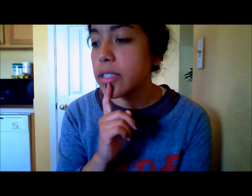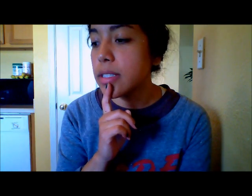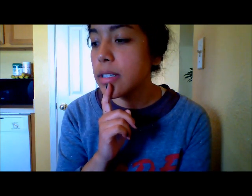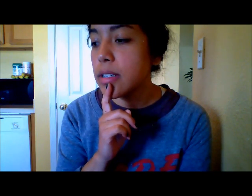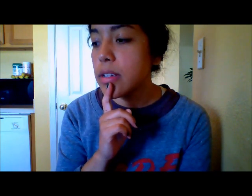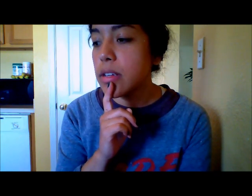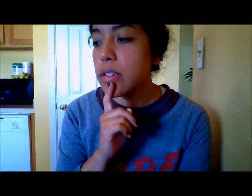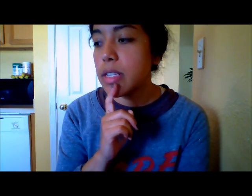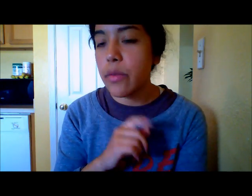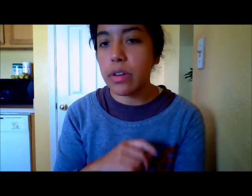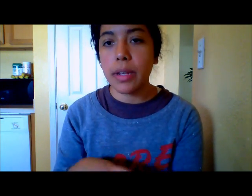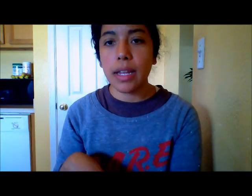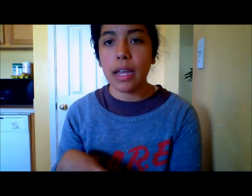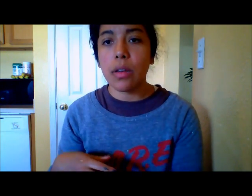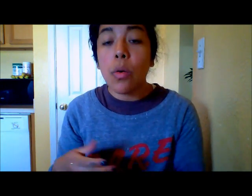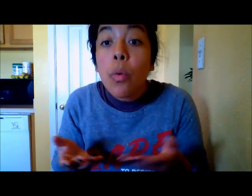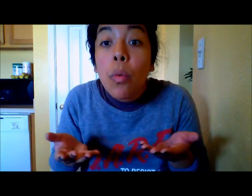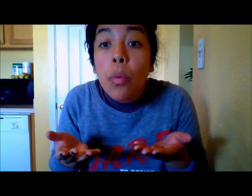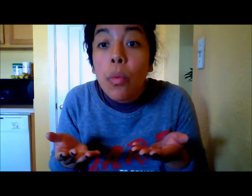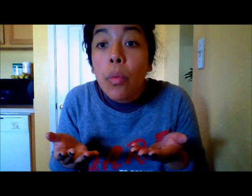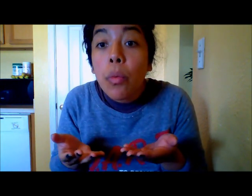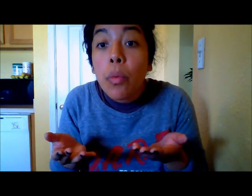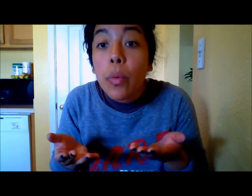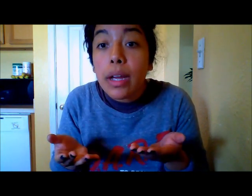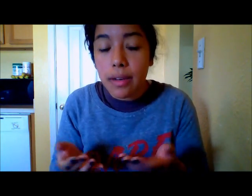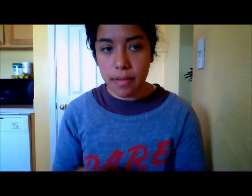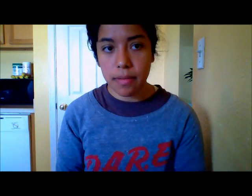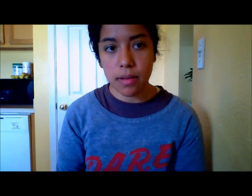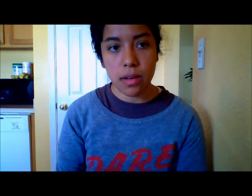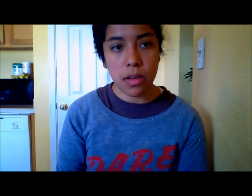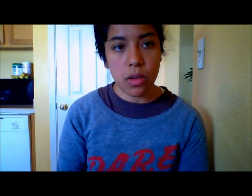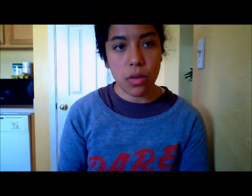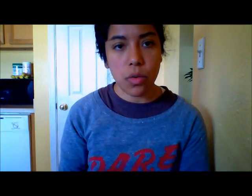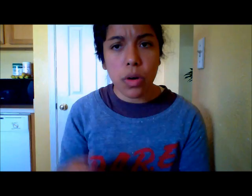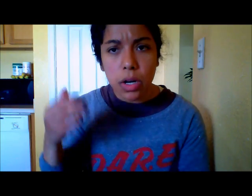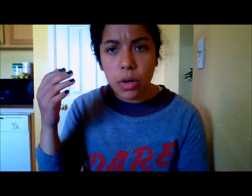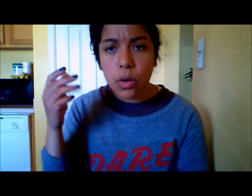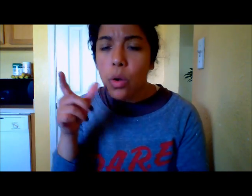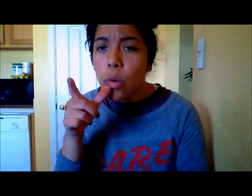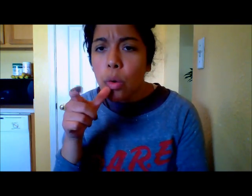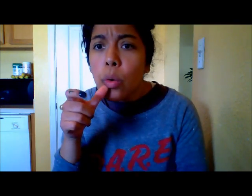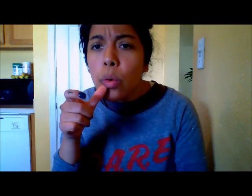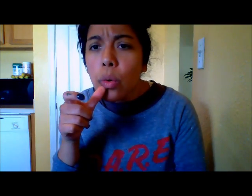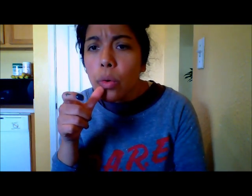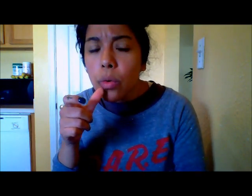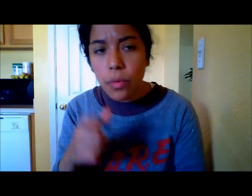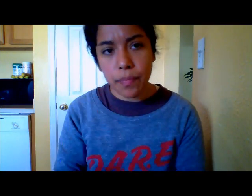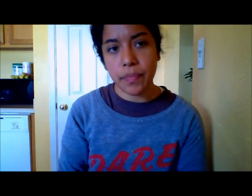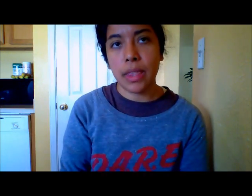markers. So that would be like what or who,